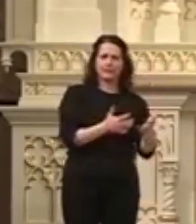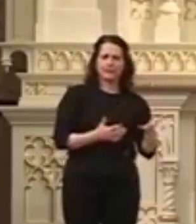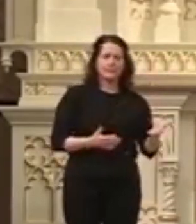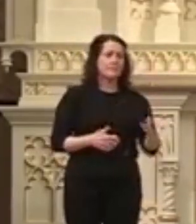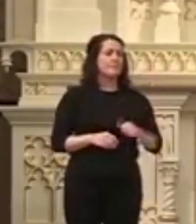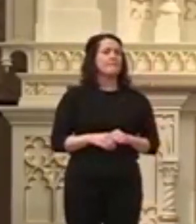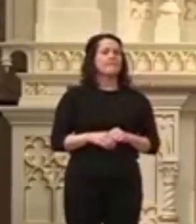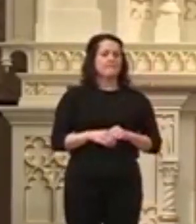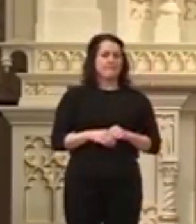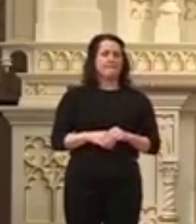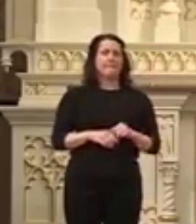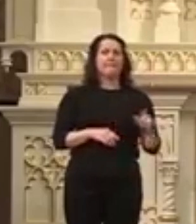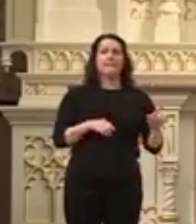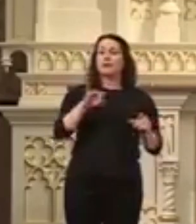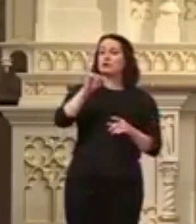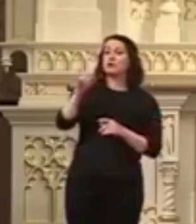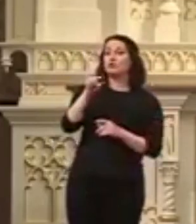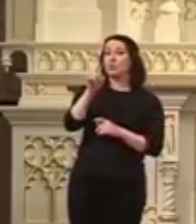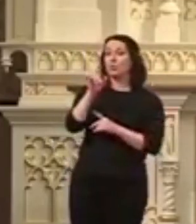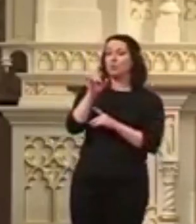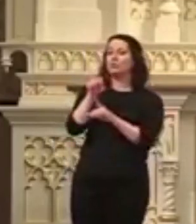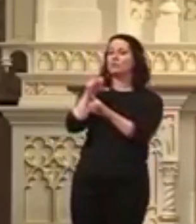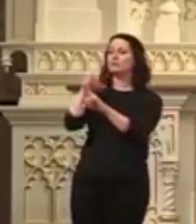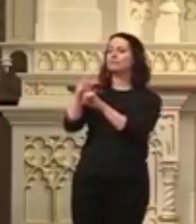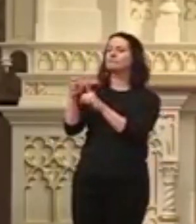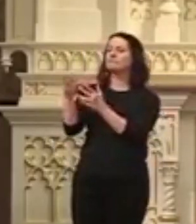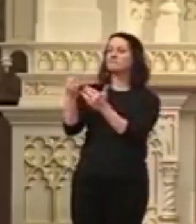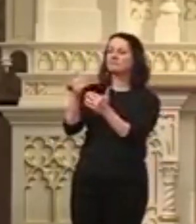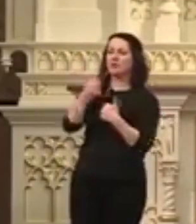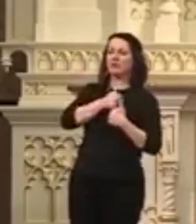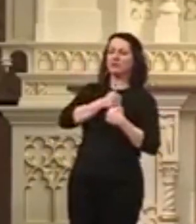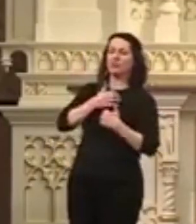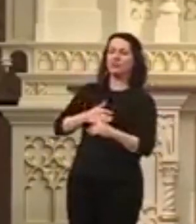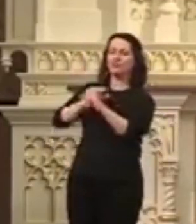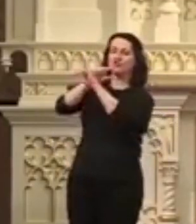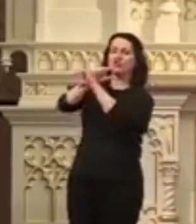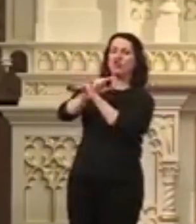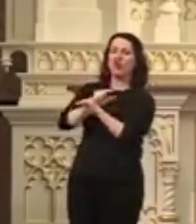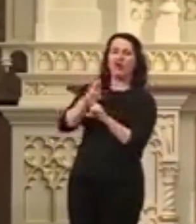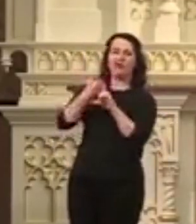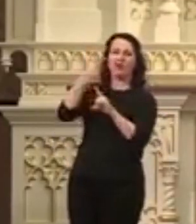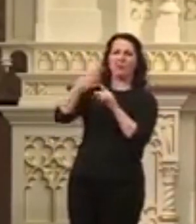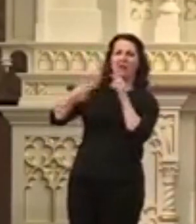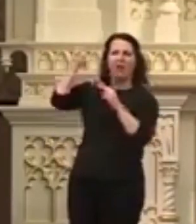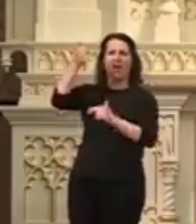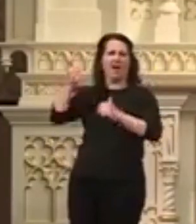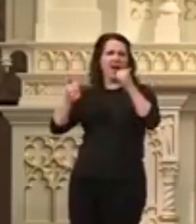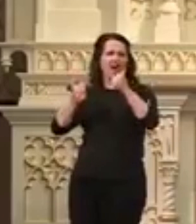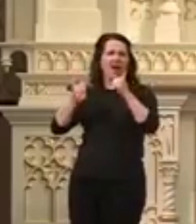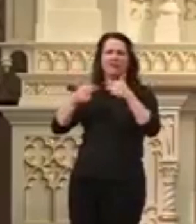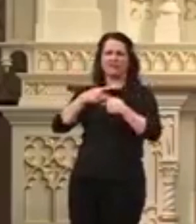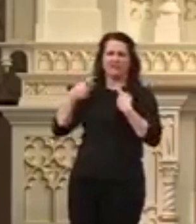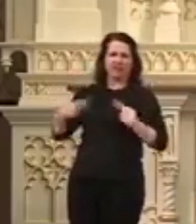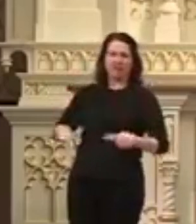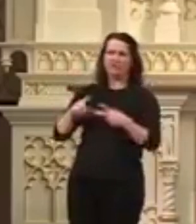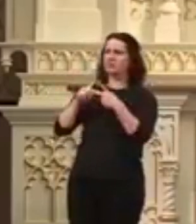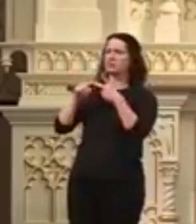So Judas got a band of soldiers and guards from the chief priests and the